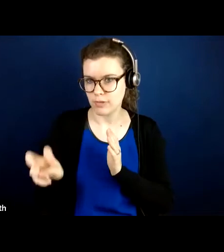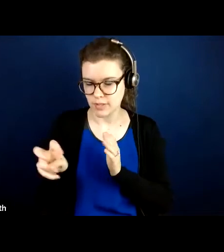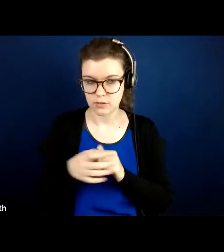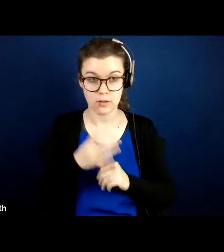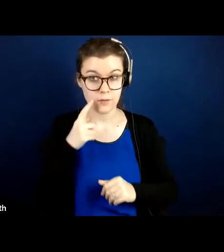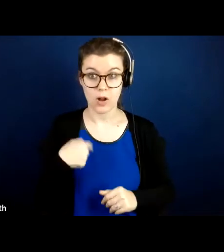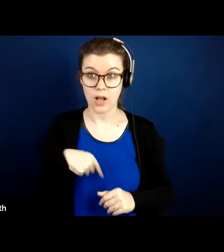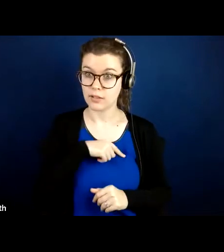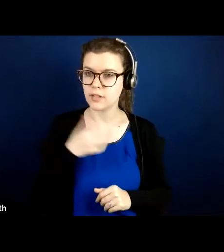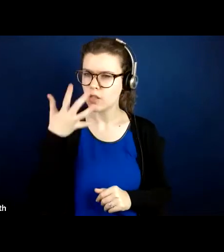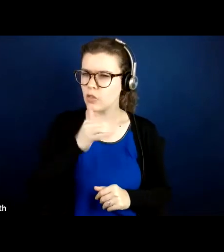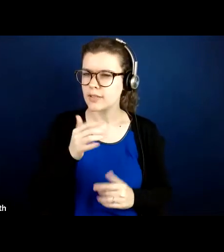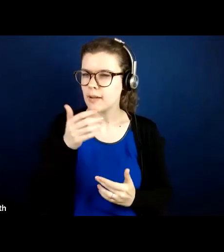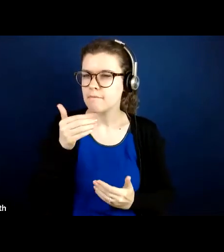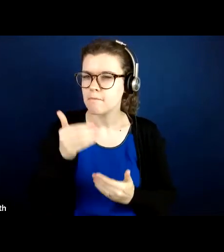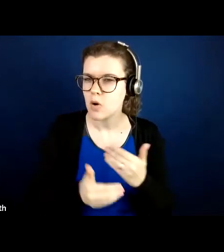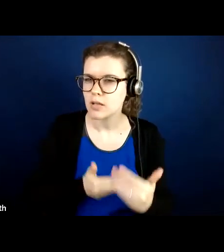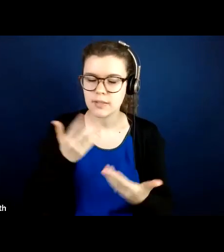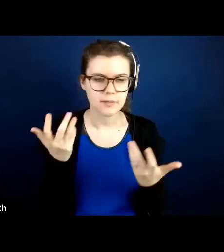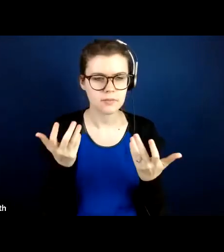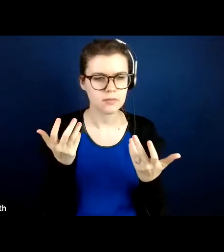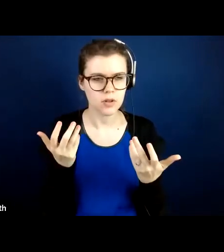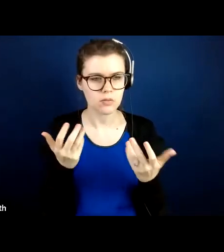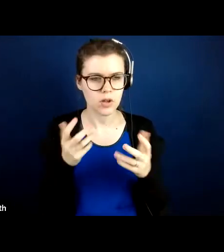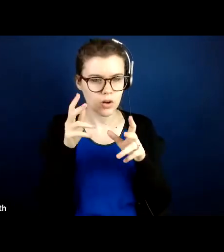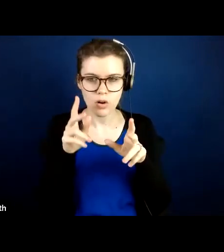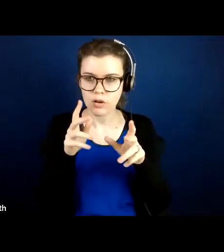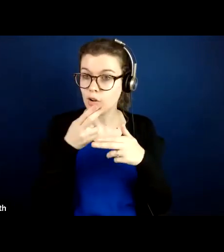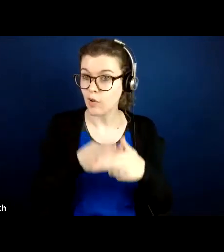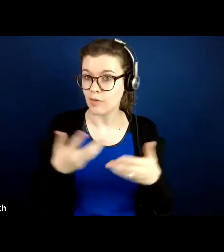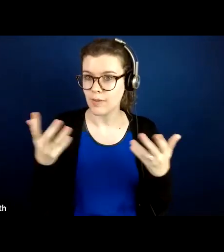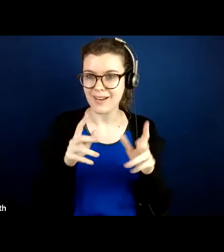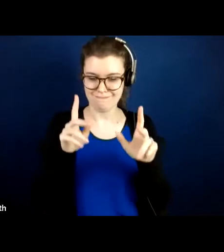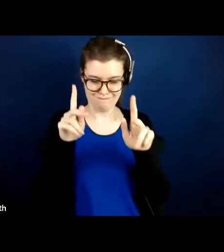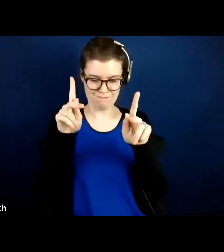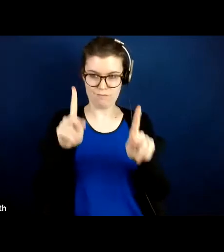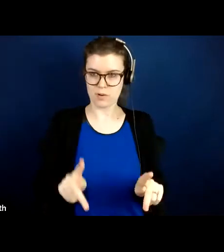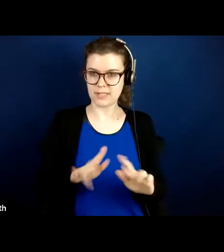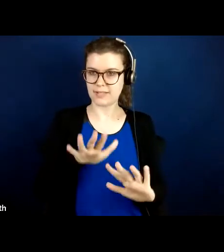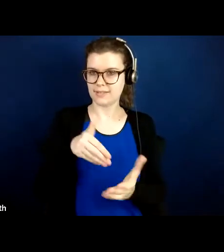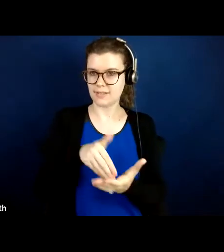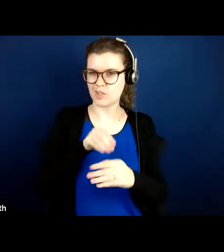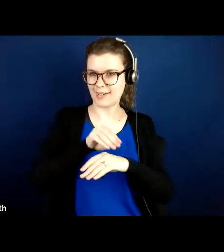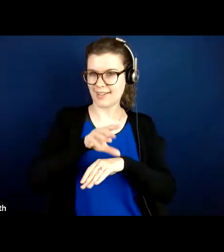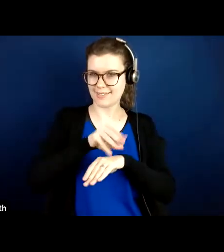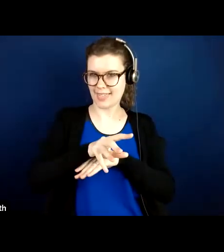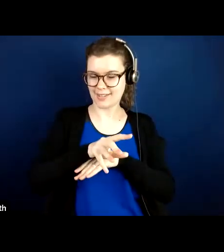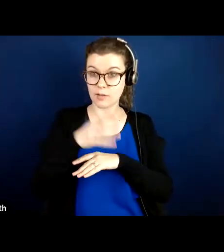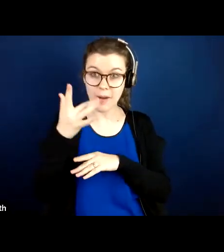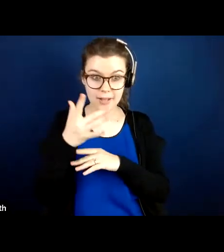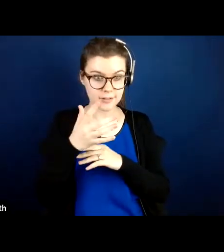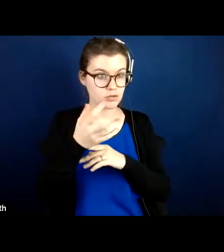that looks like a process of what we call person-centered counseling, because each transition is